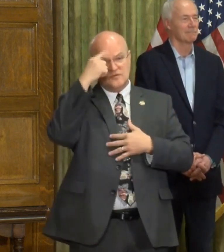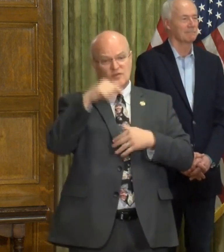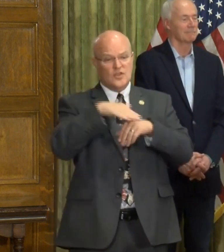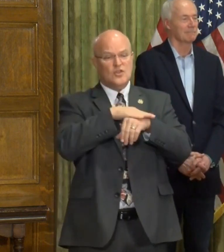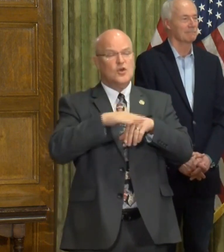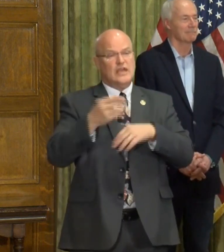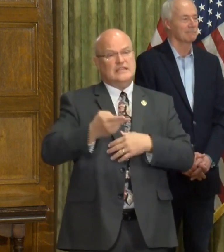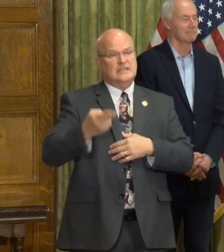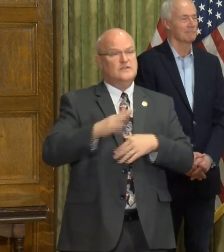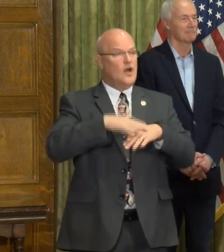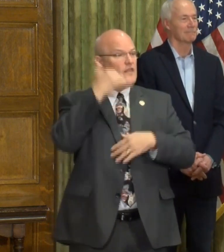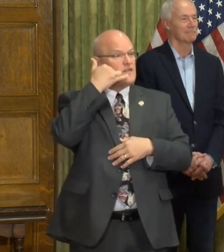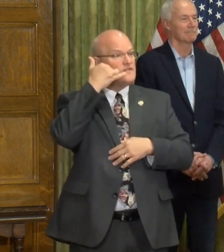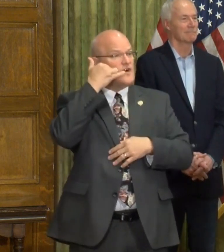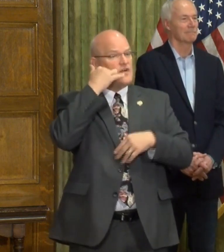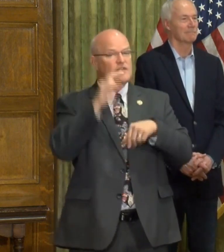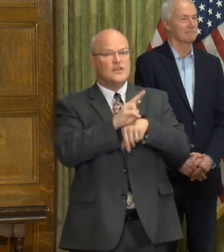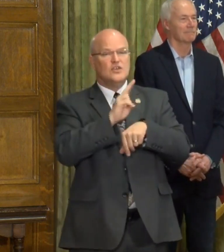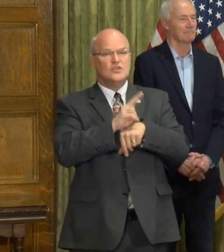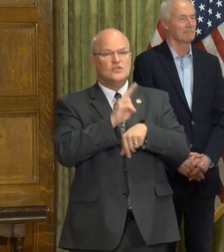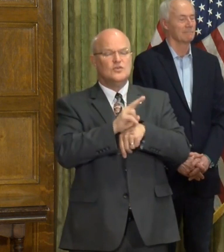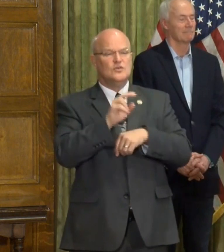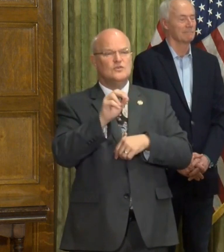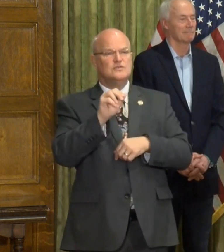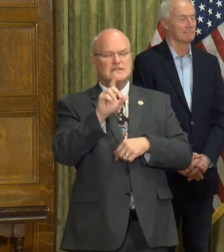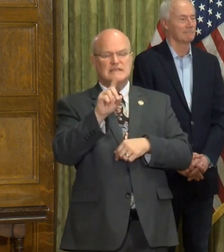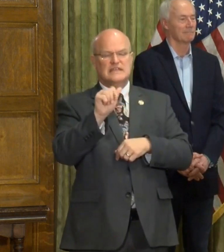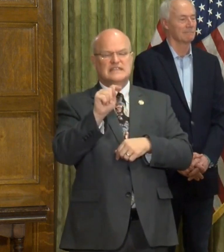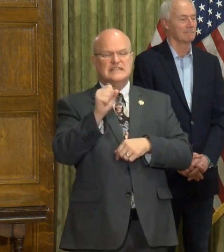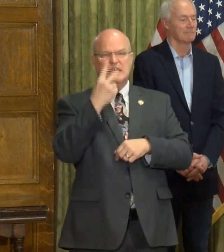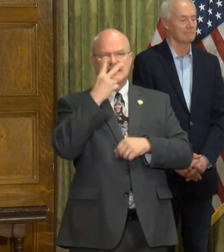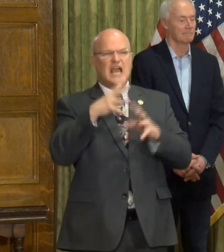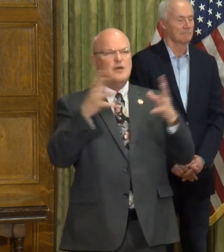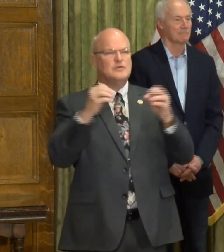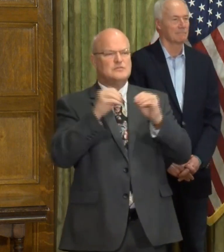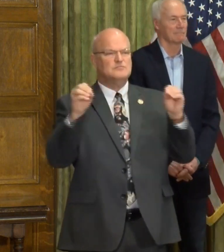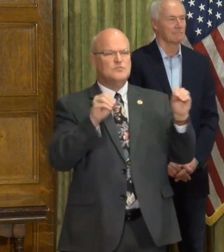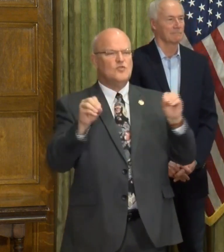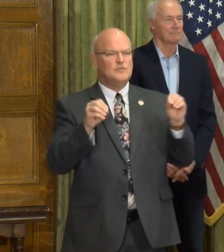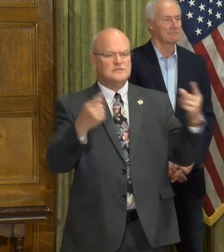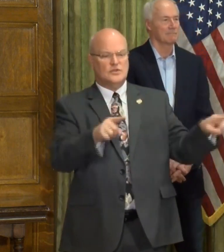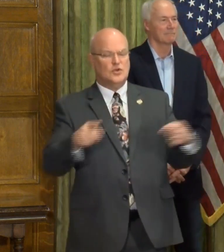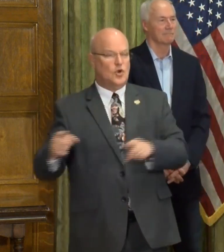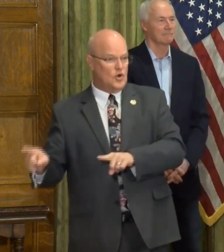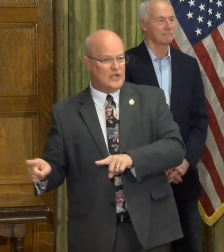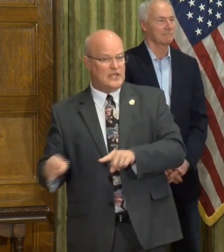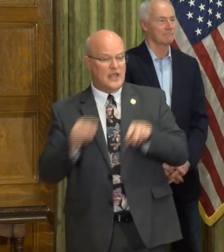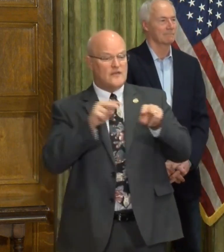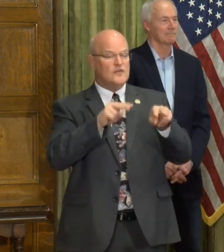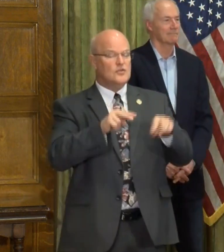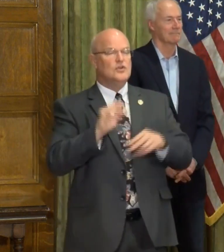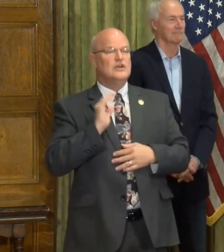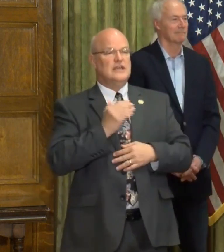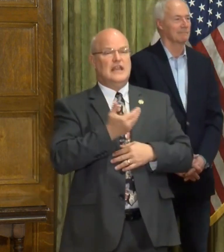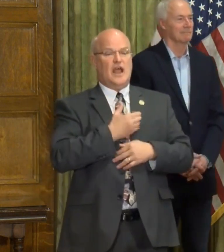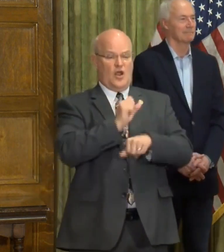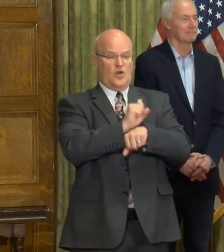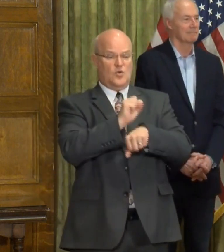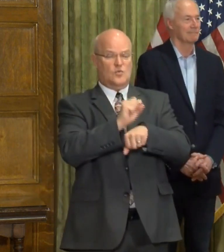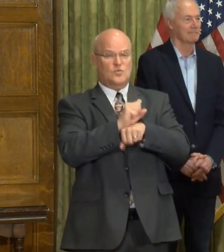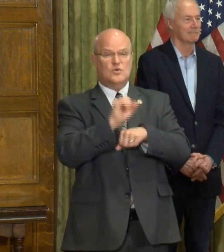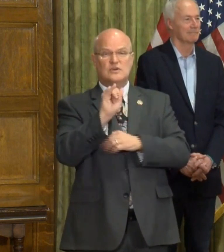opted for the location history on their phones, they use anonymous data to see how much movement is occurring. And if you look at